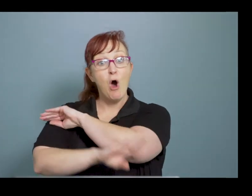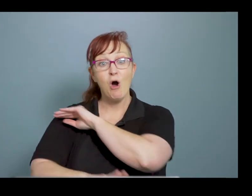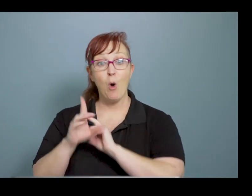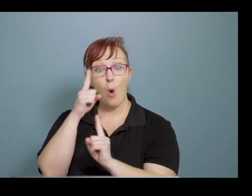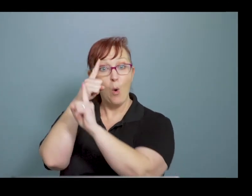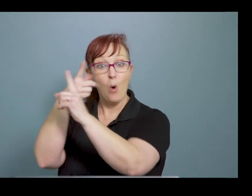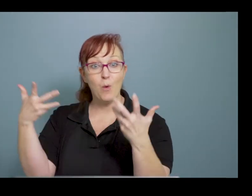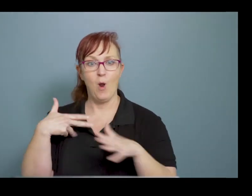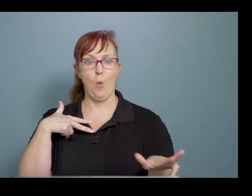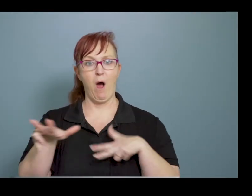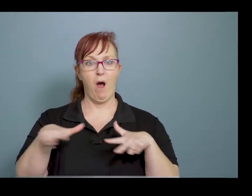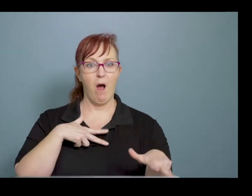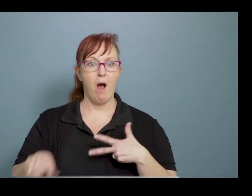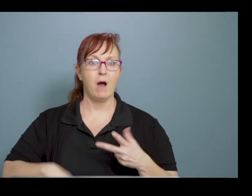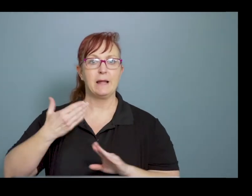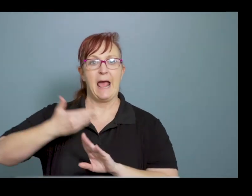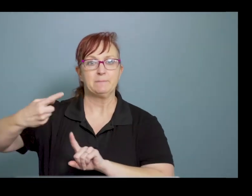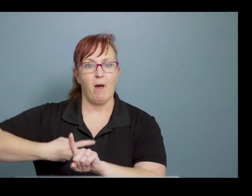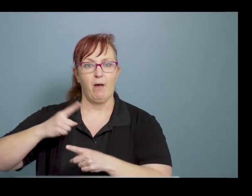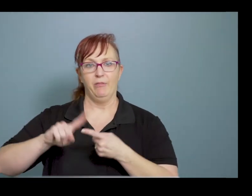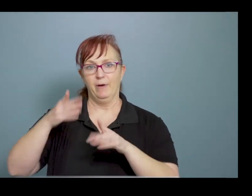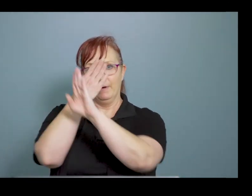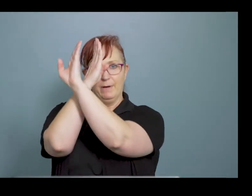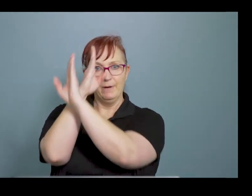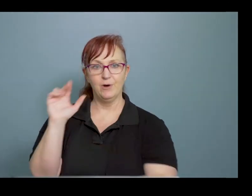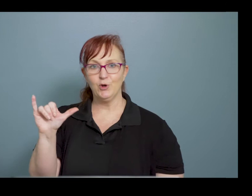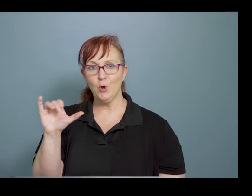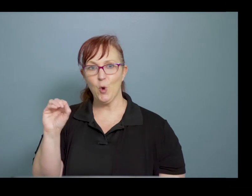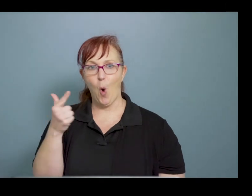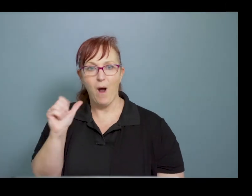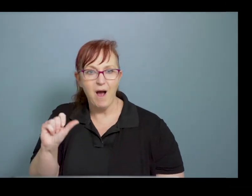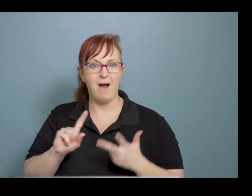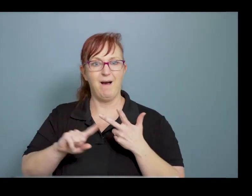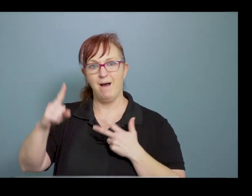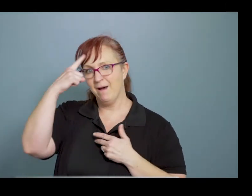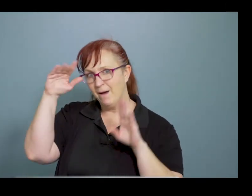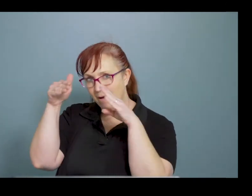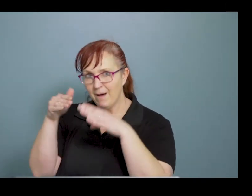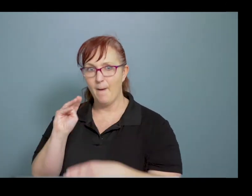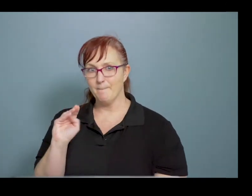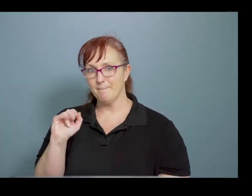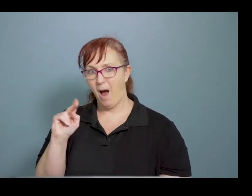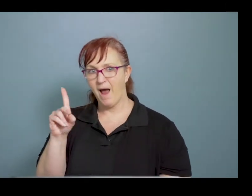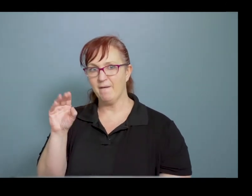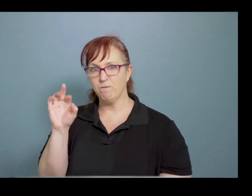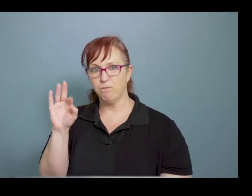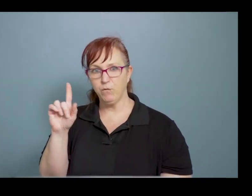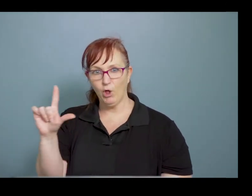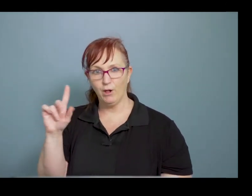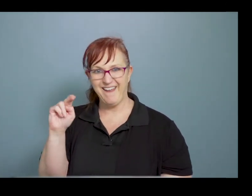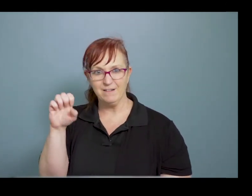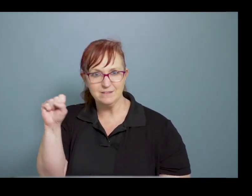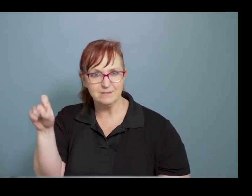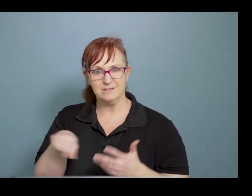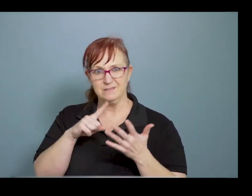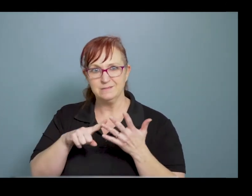had mindfulness and yoga, and good night with sleep, and emphasis on sleep, and then hydration. We've been having an average of